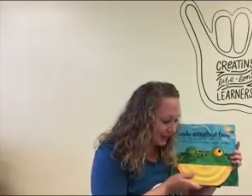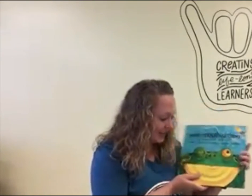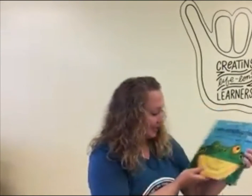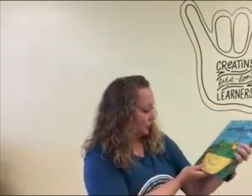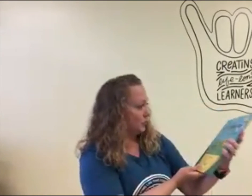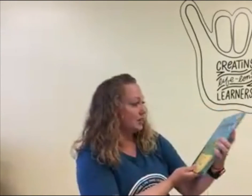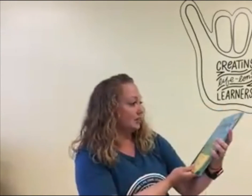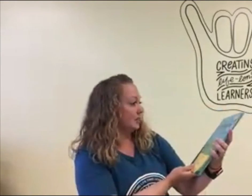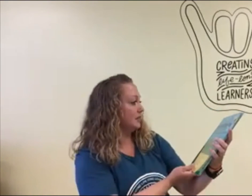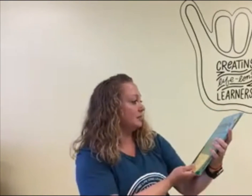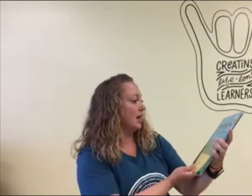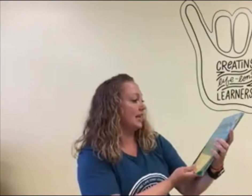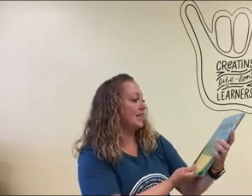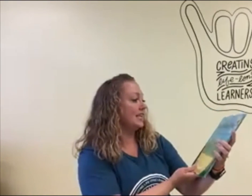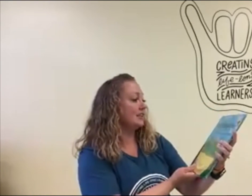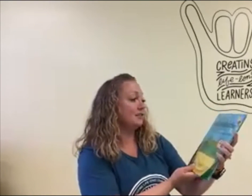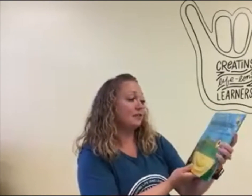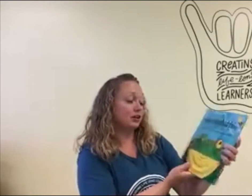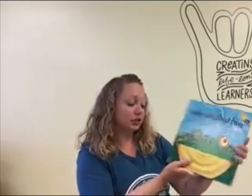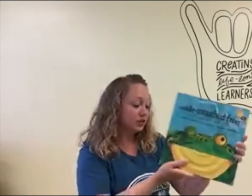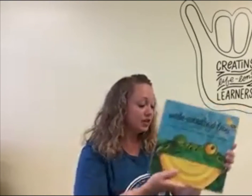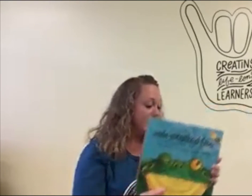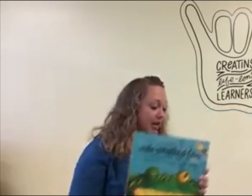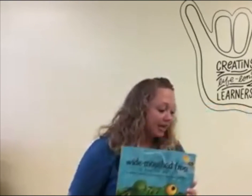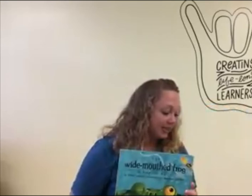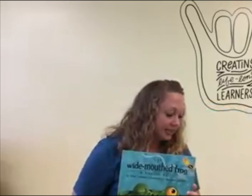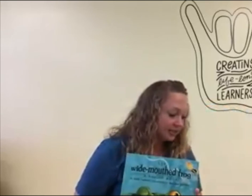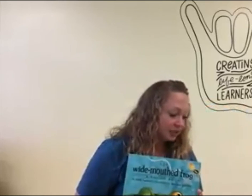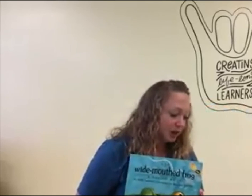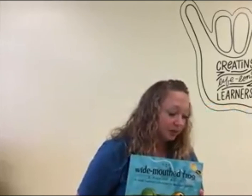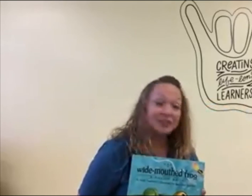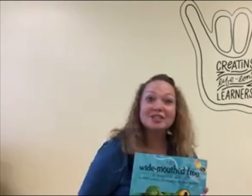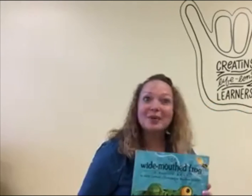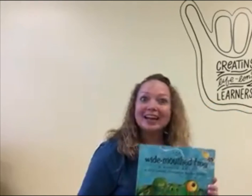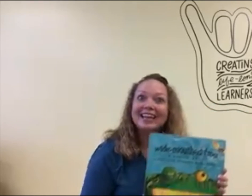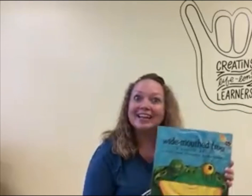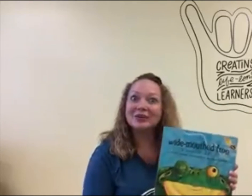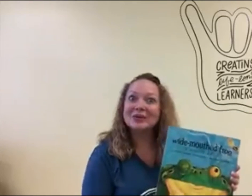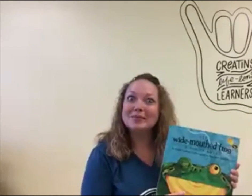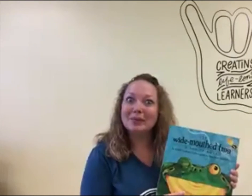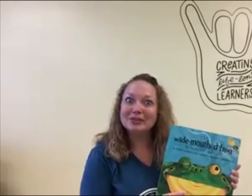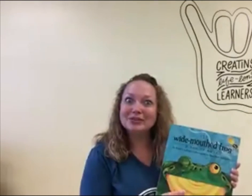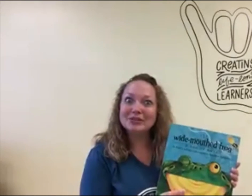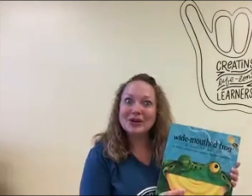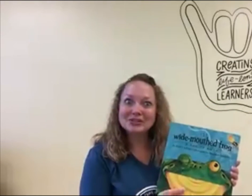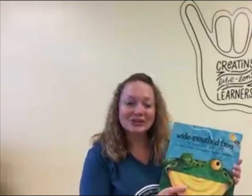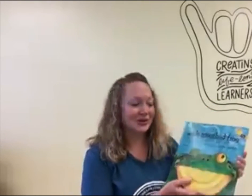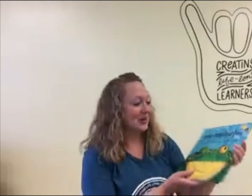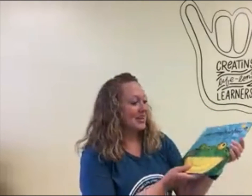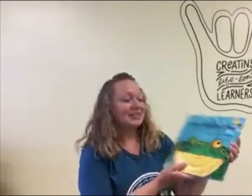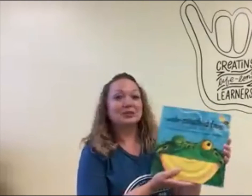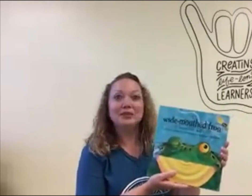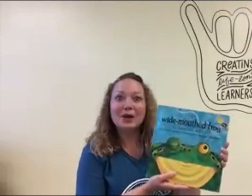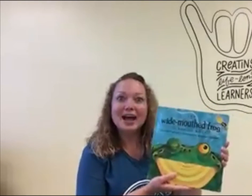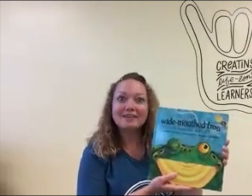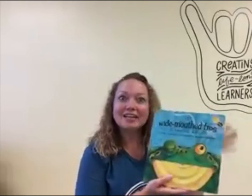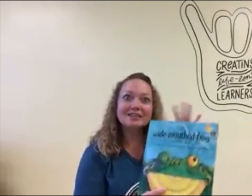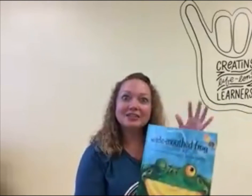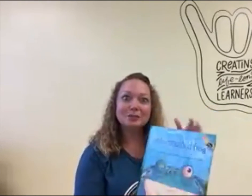one is written by Keith Faulkner, and it is published by Candlewick Publishers also. So if you have any of these